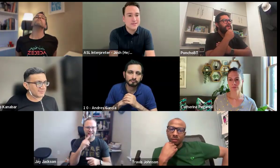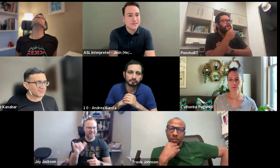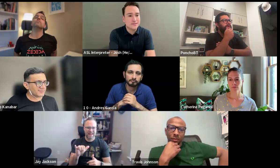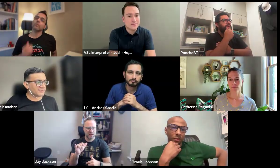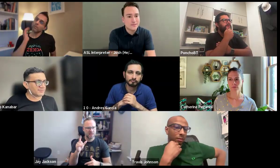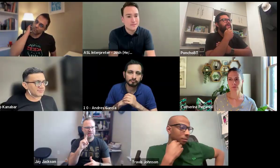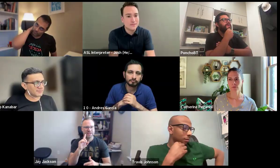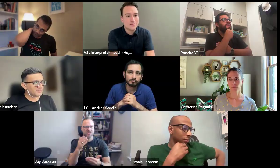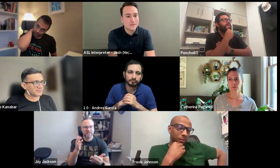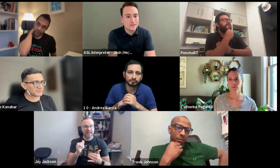And